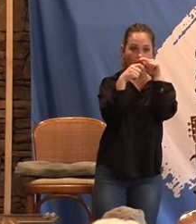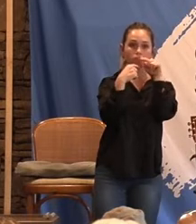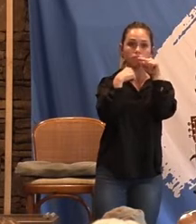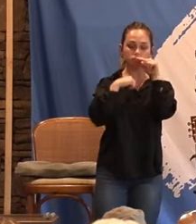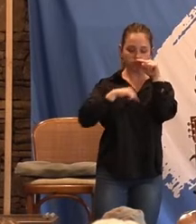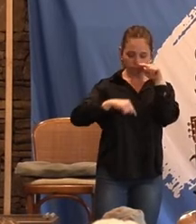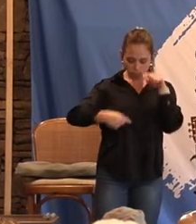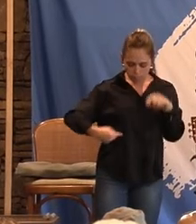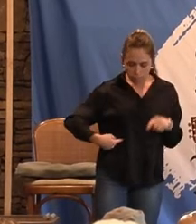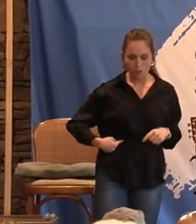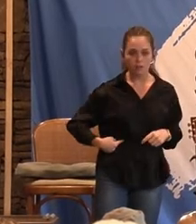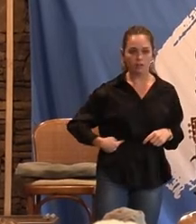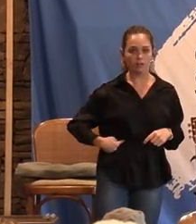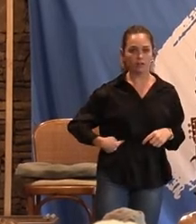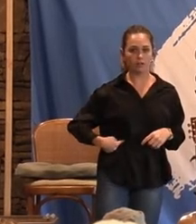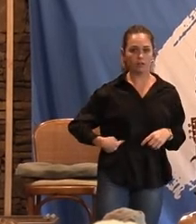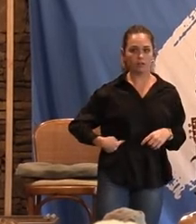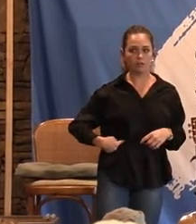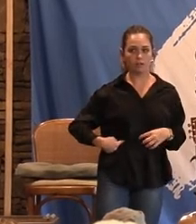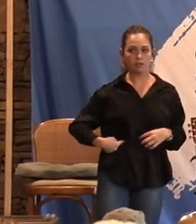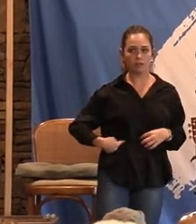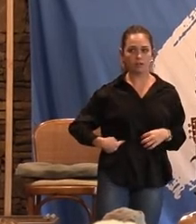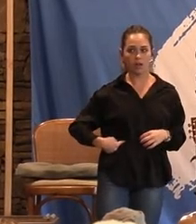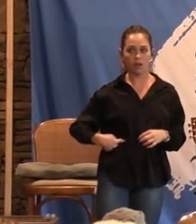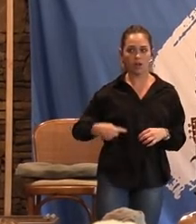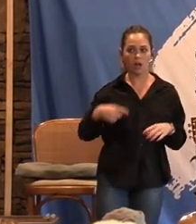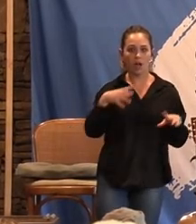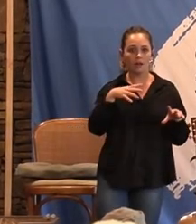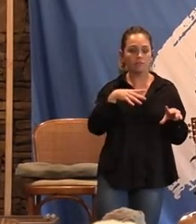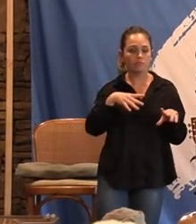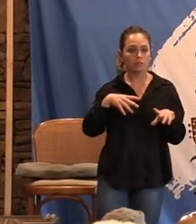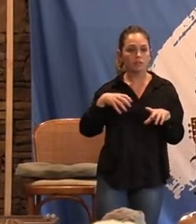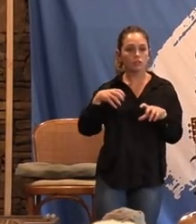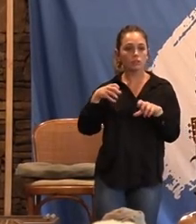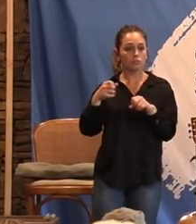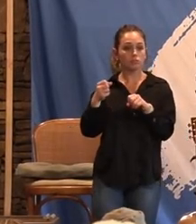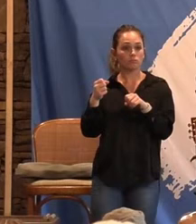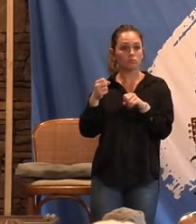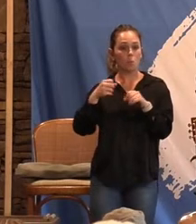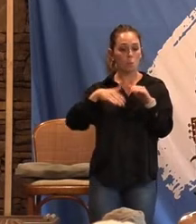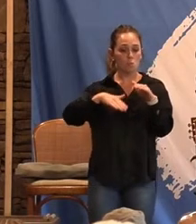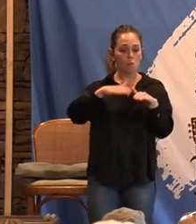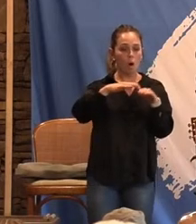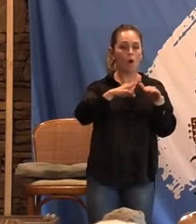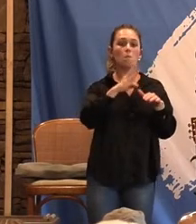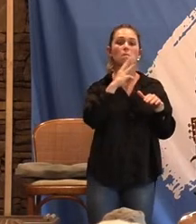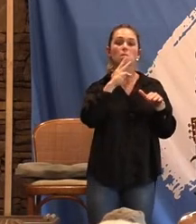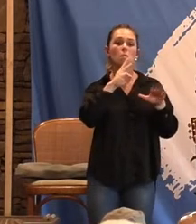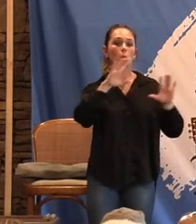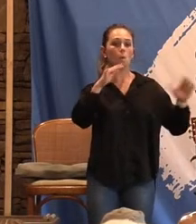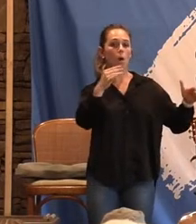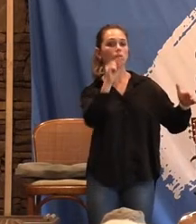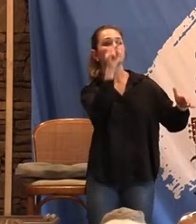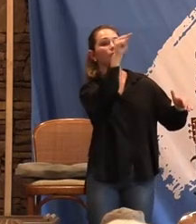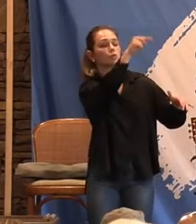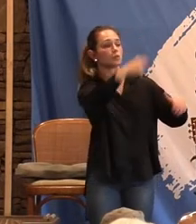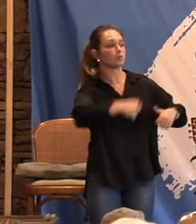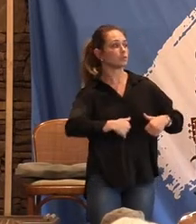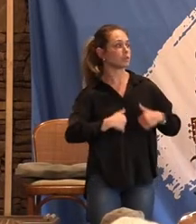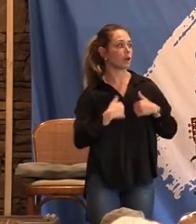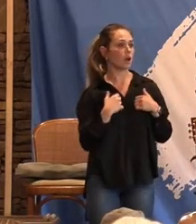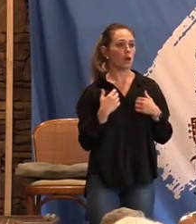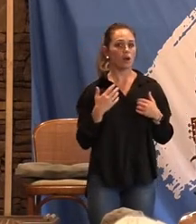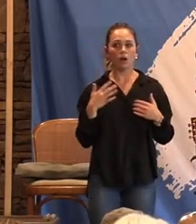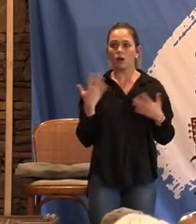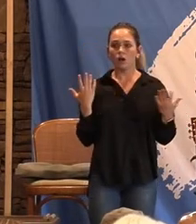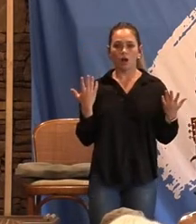into his belly. And he took them back across the water where he lived. Oh my